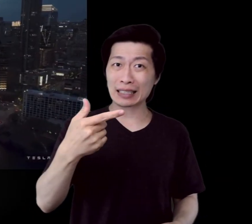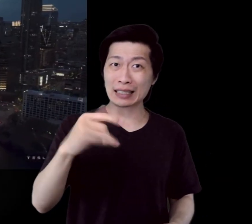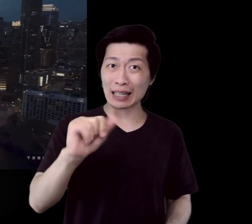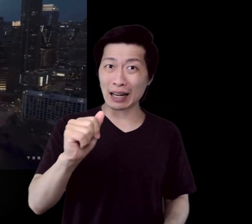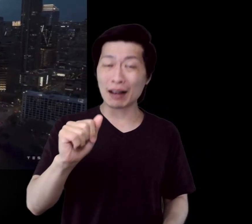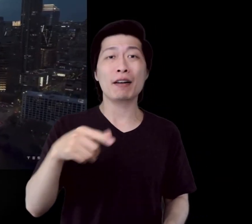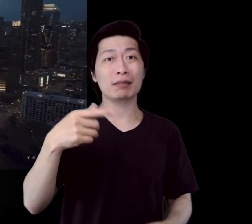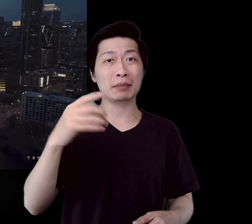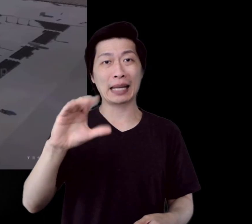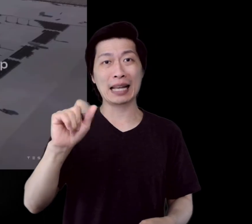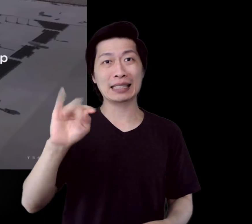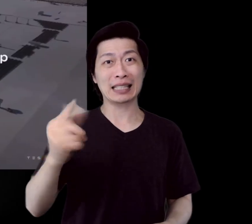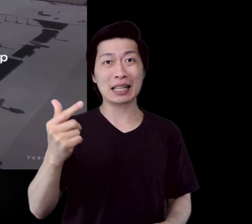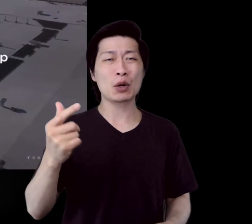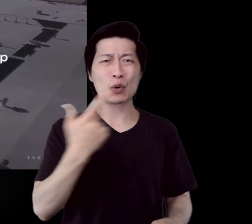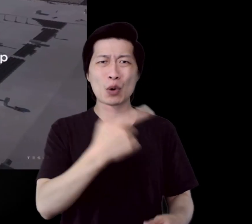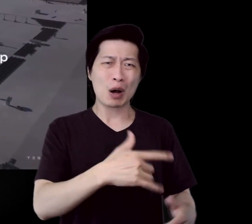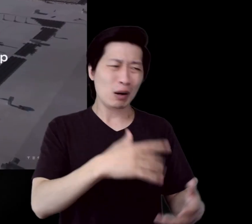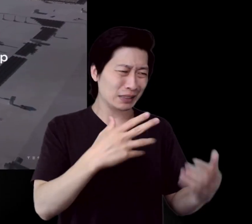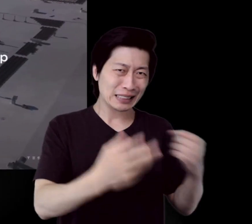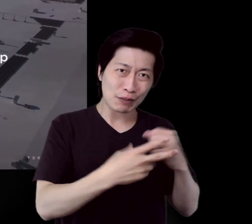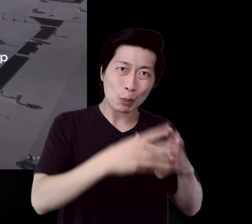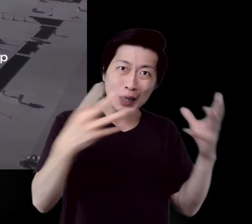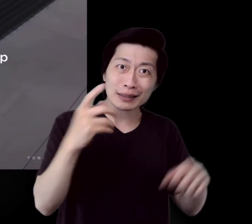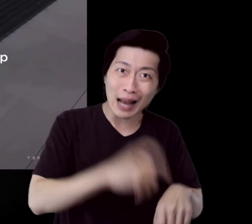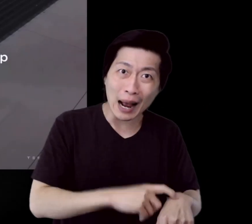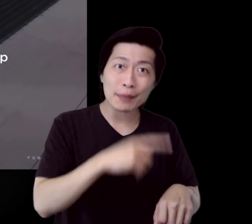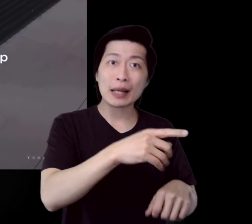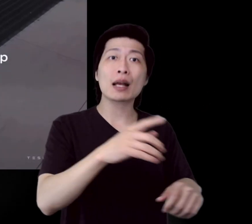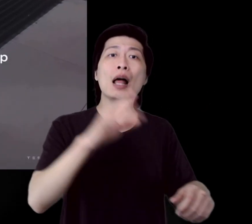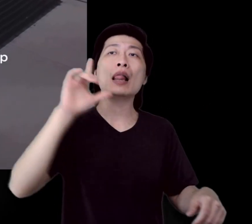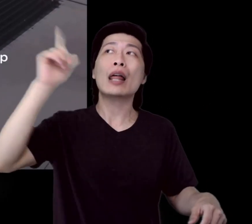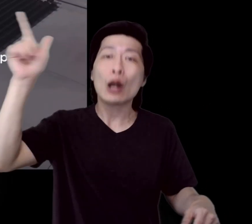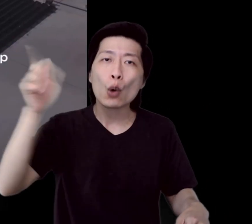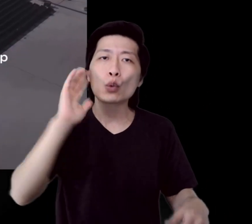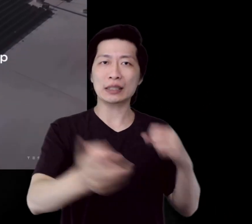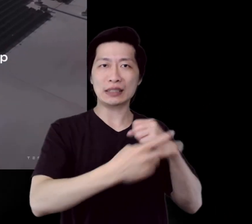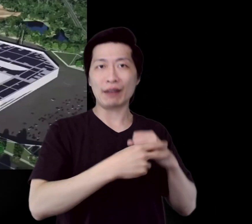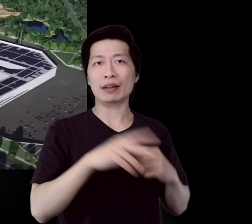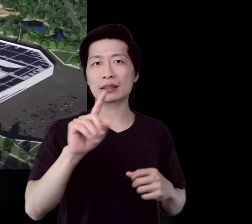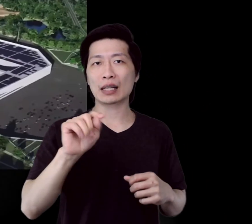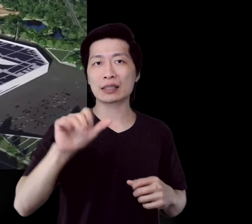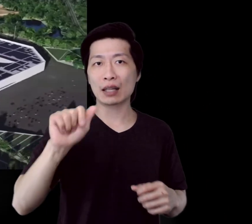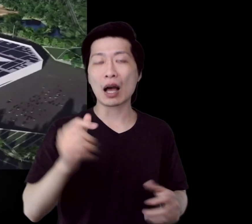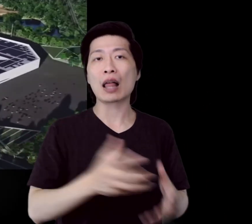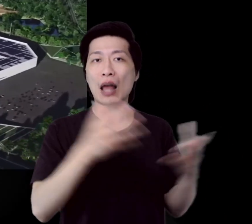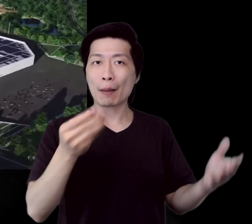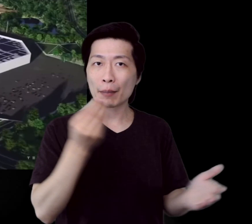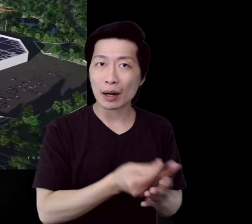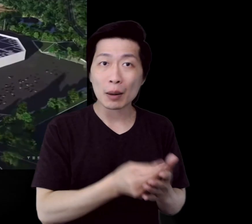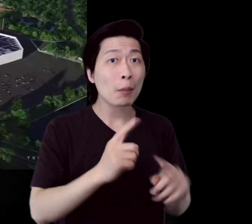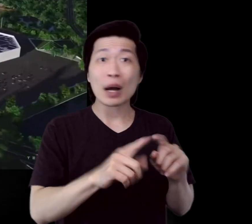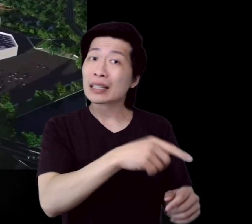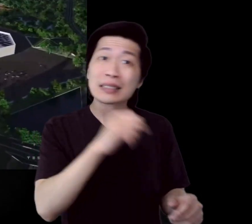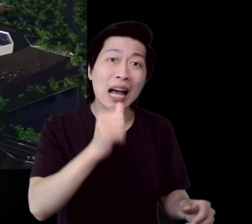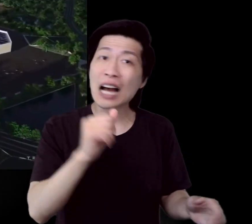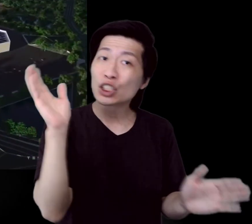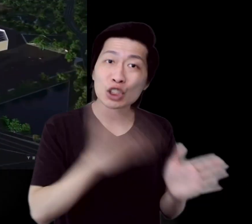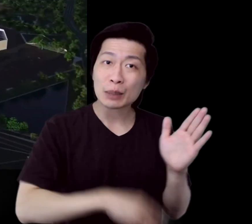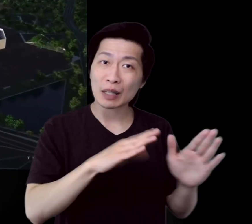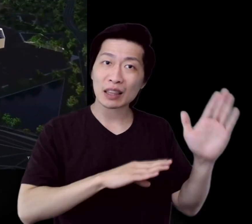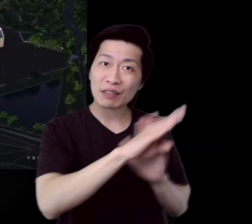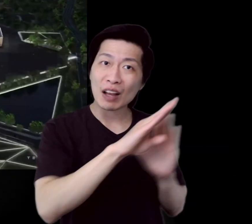any other manufacturer, and eventually will save Tesla a lot of money, but it has not been cheap to develop